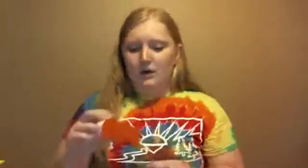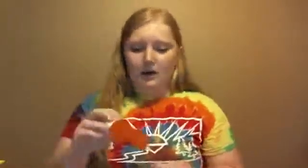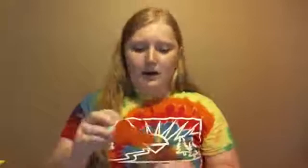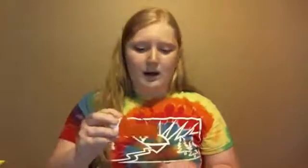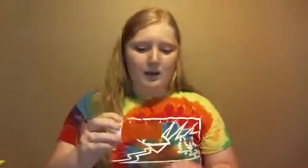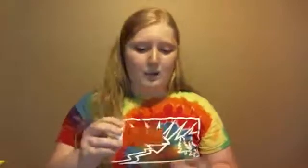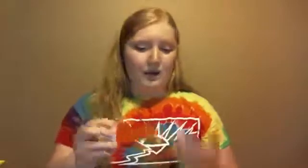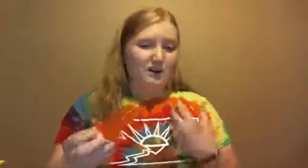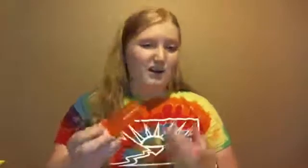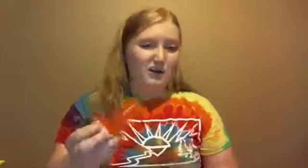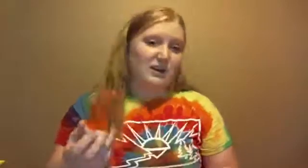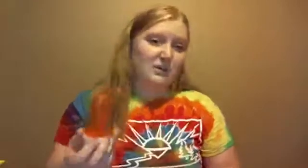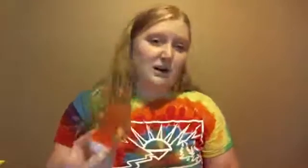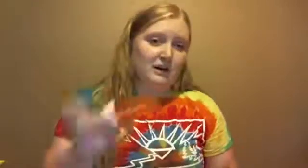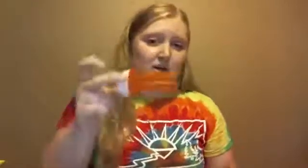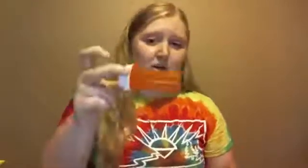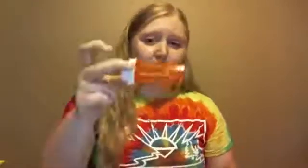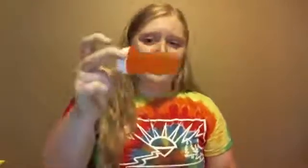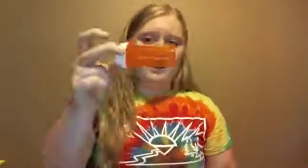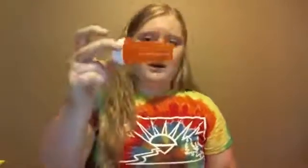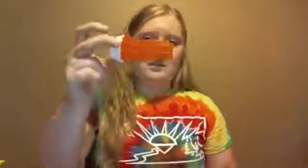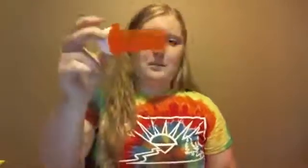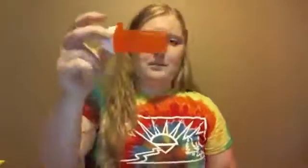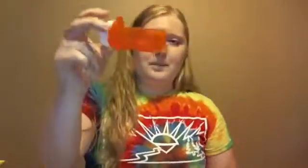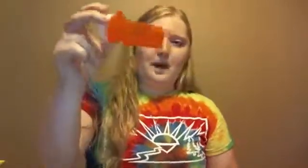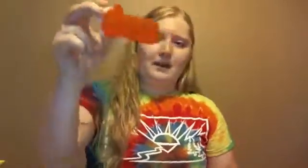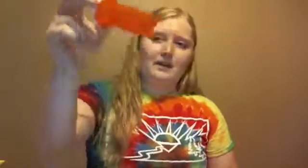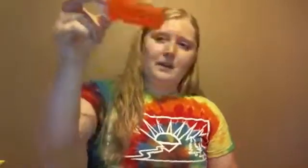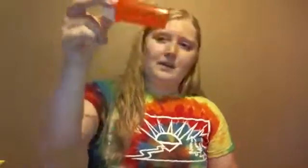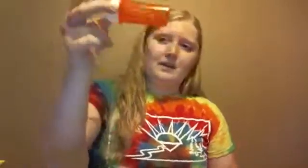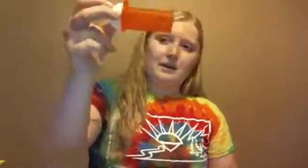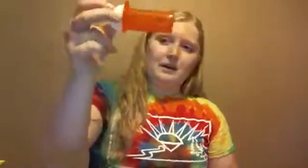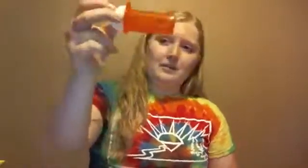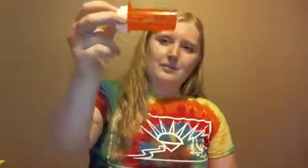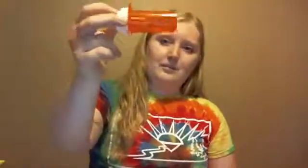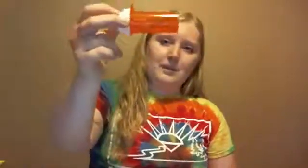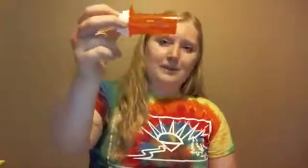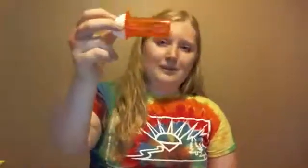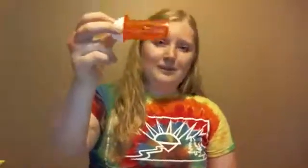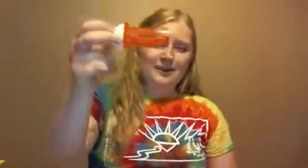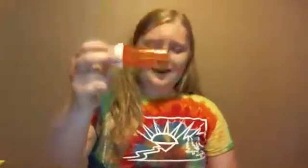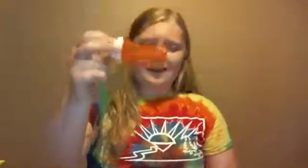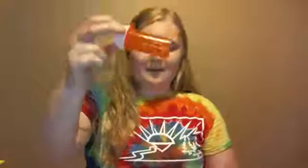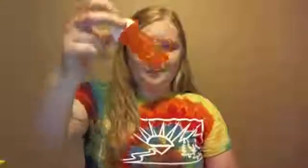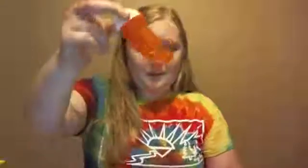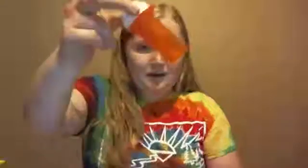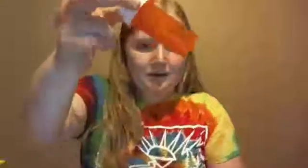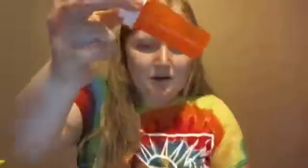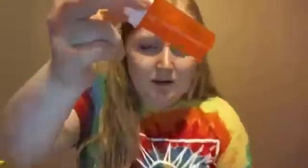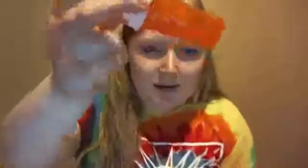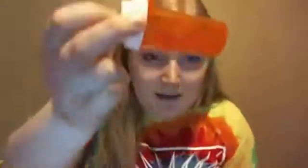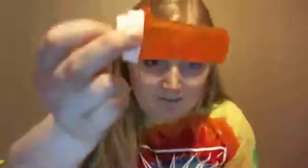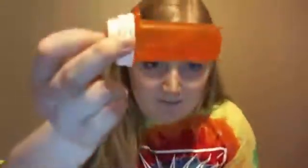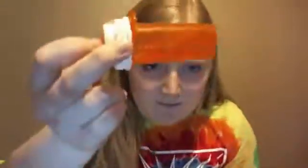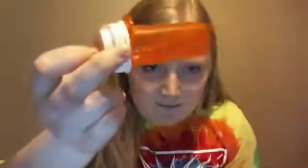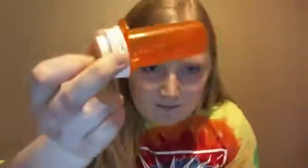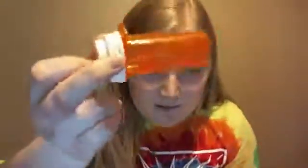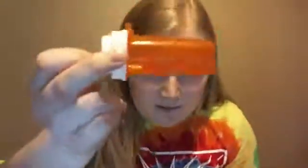or in whatever you really want to. But I figured it would be more fun in here. So you can kind of see them a little